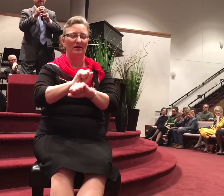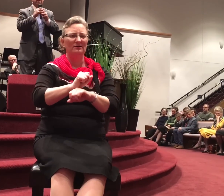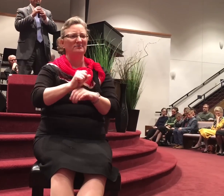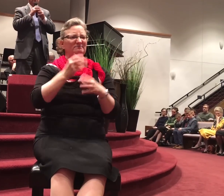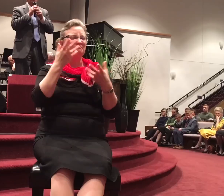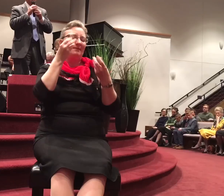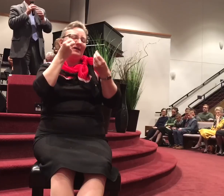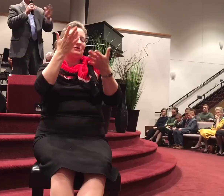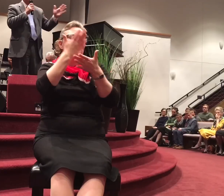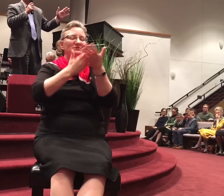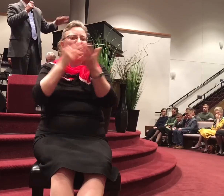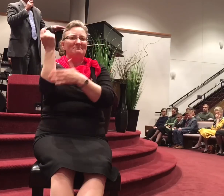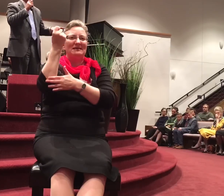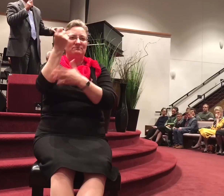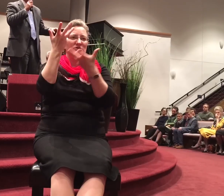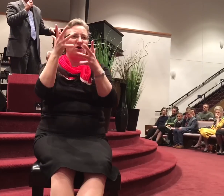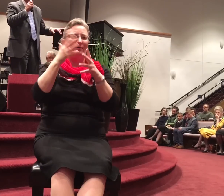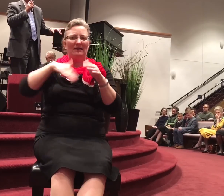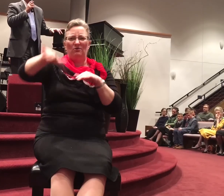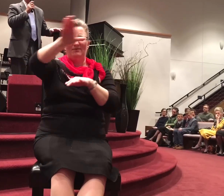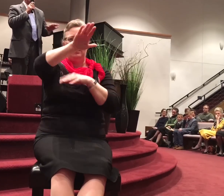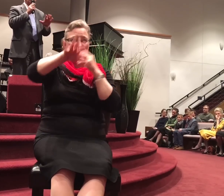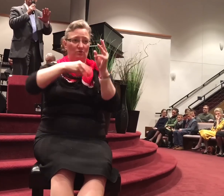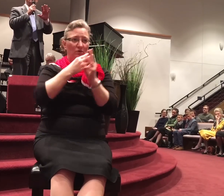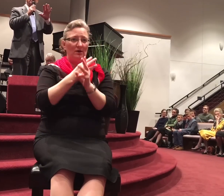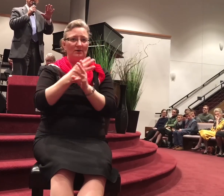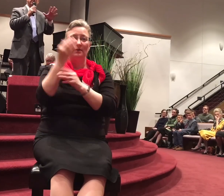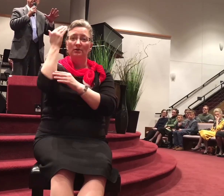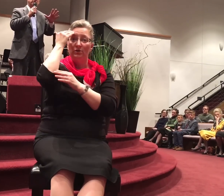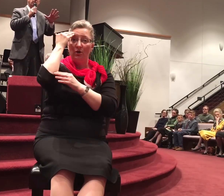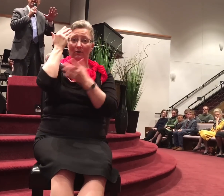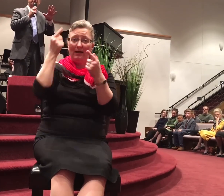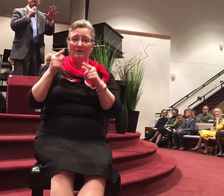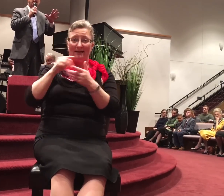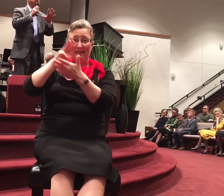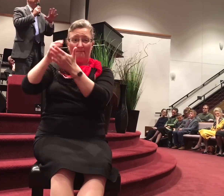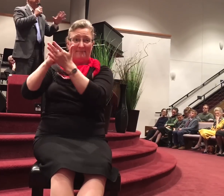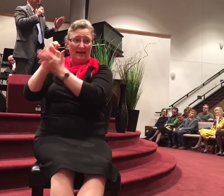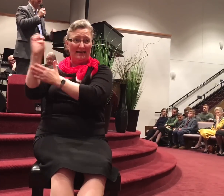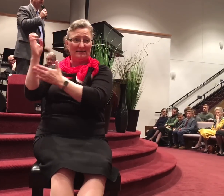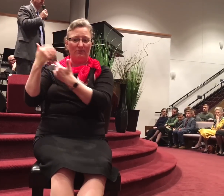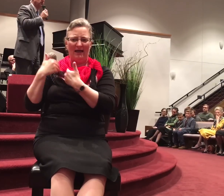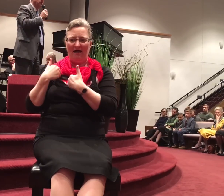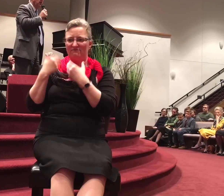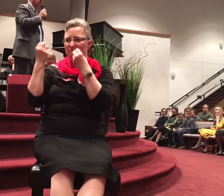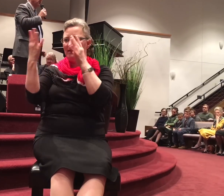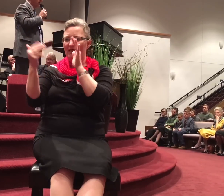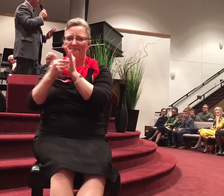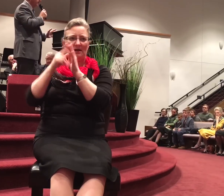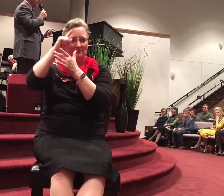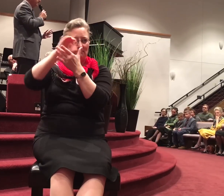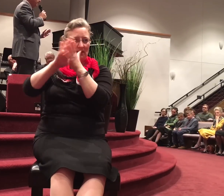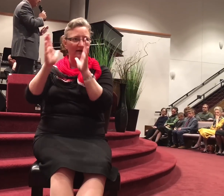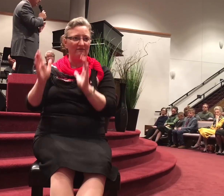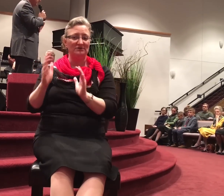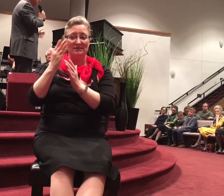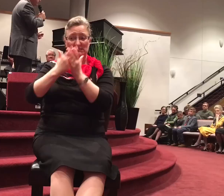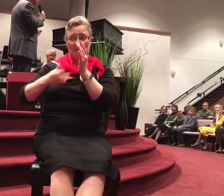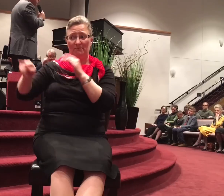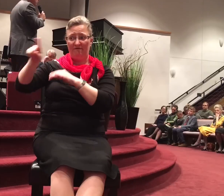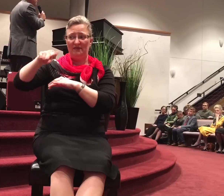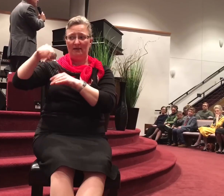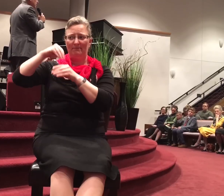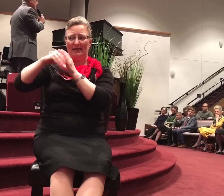you some of the testimonies that are around the world. Do you know in the Middle East, we have thousands of believers. Some of them are